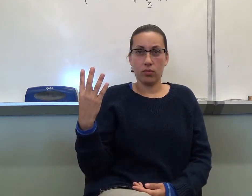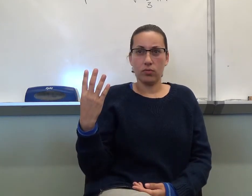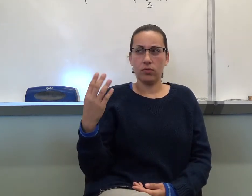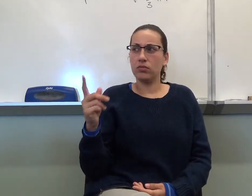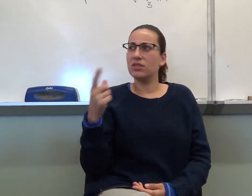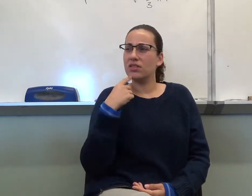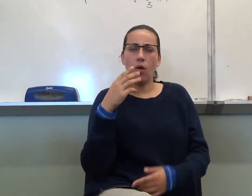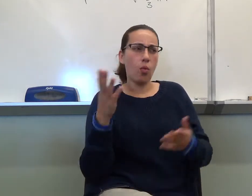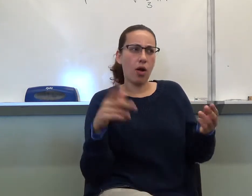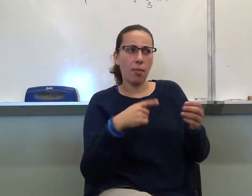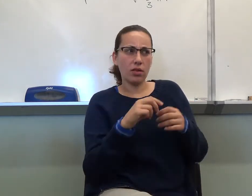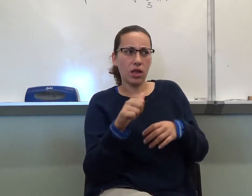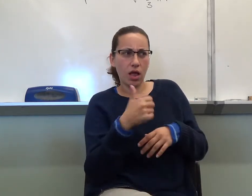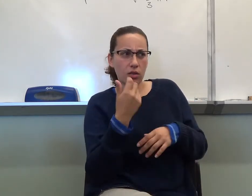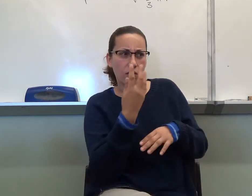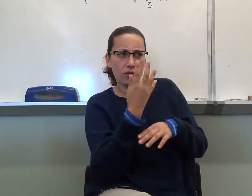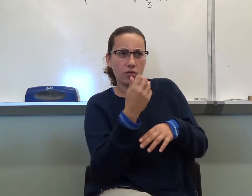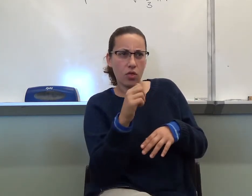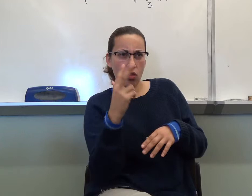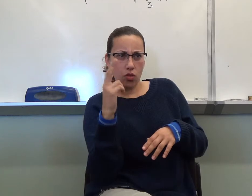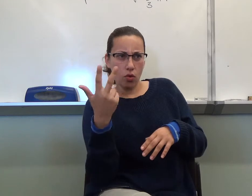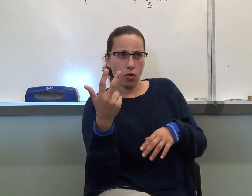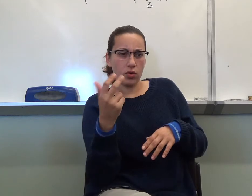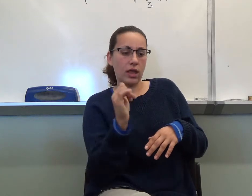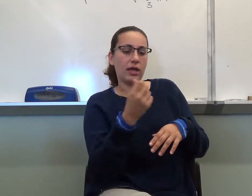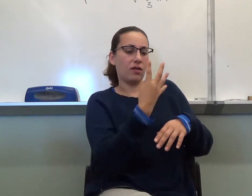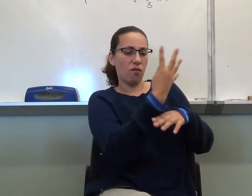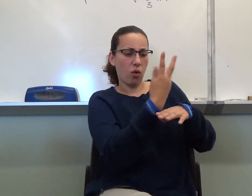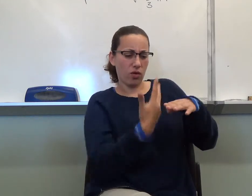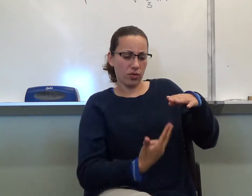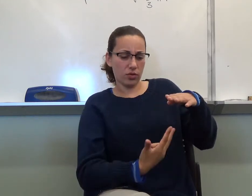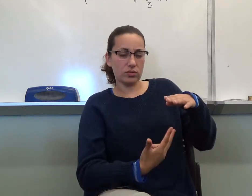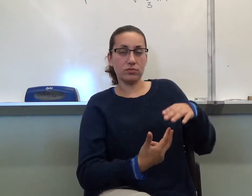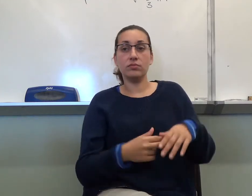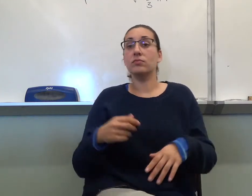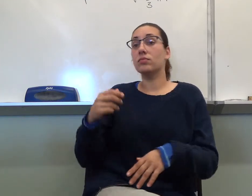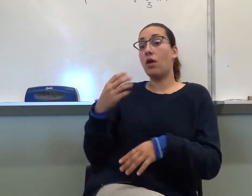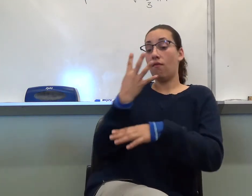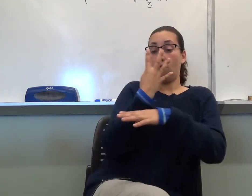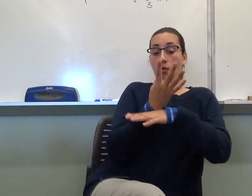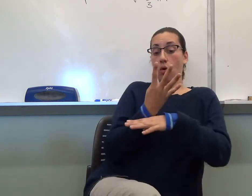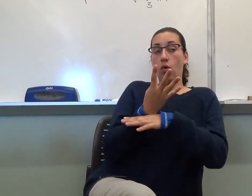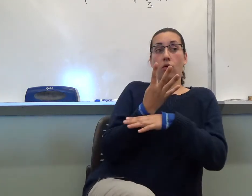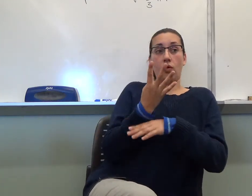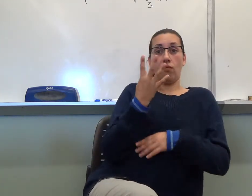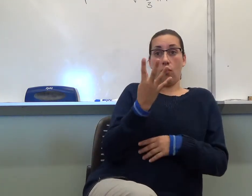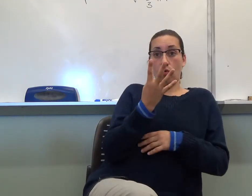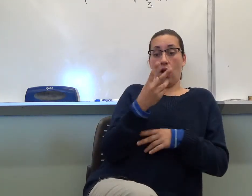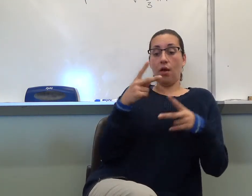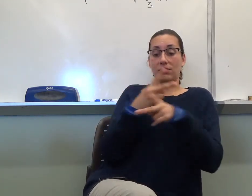mean, it's 4/3. Right. So I'm multiplying the 4 by the 3.14. That happens right.